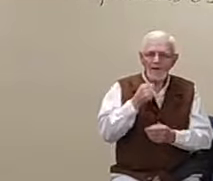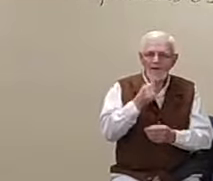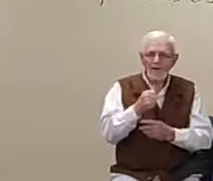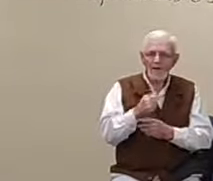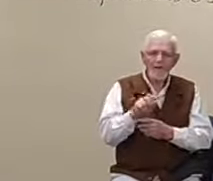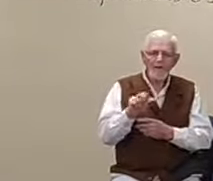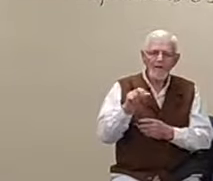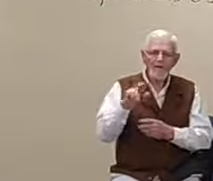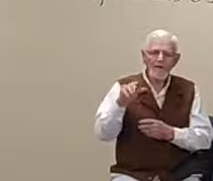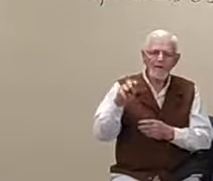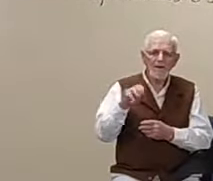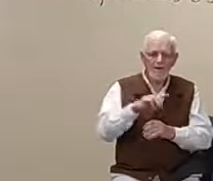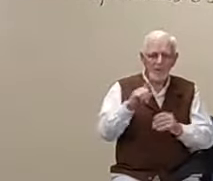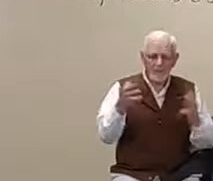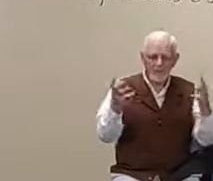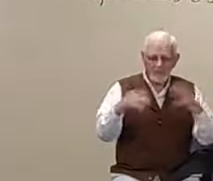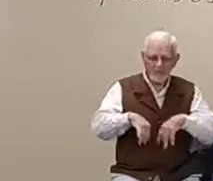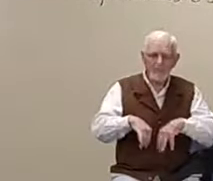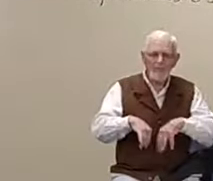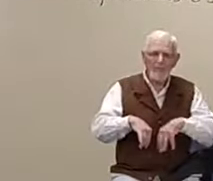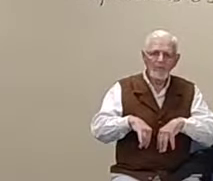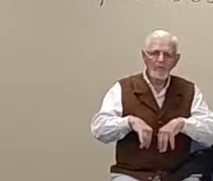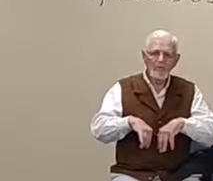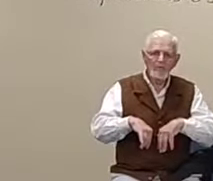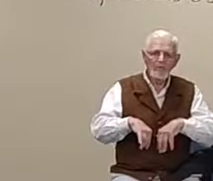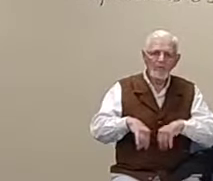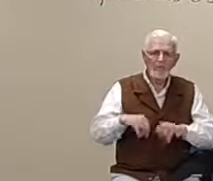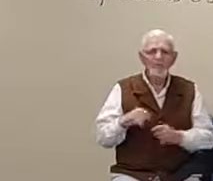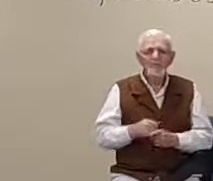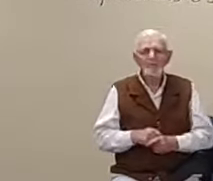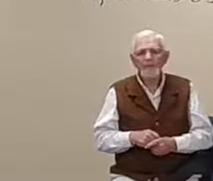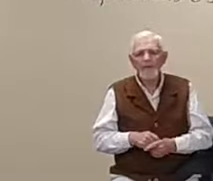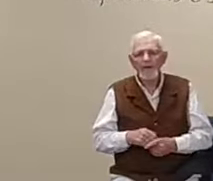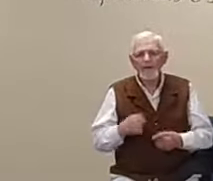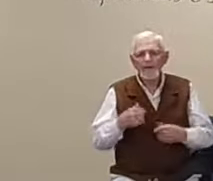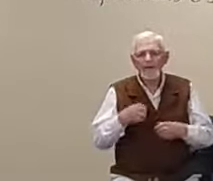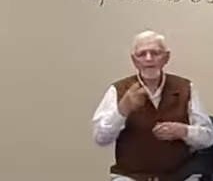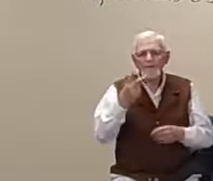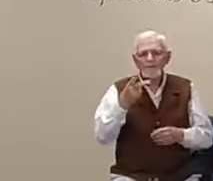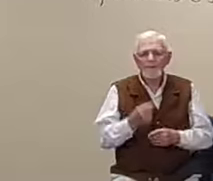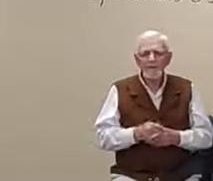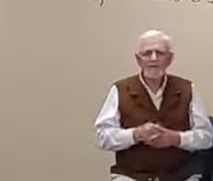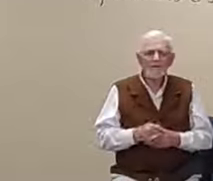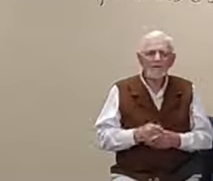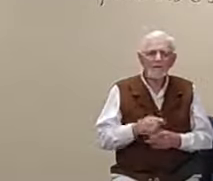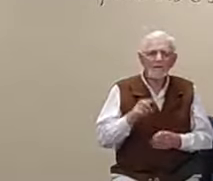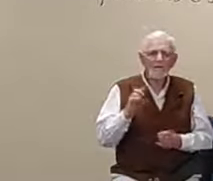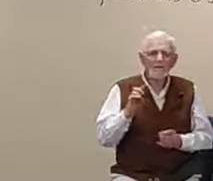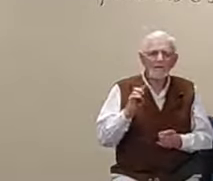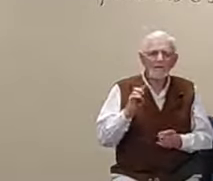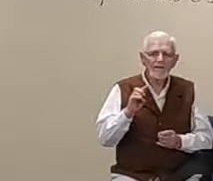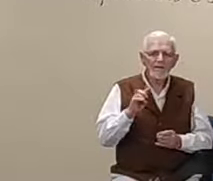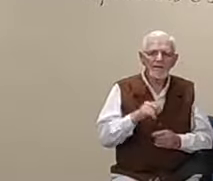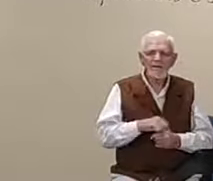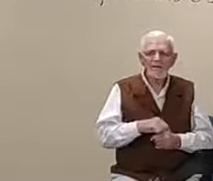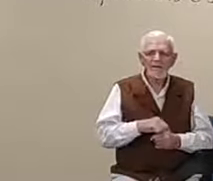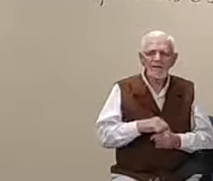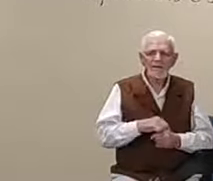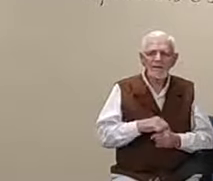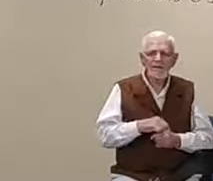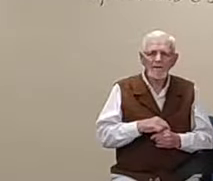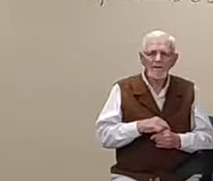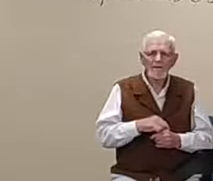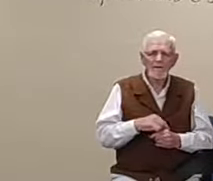armed whenever the collapse came. Because have you ever seen two, like, 70-year-old women duke it out in the